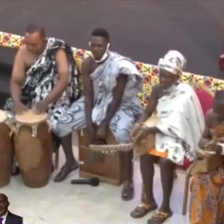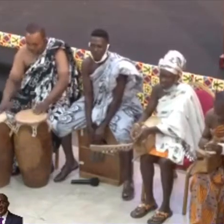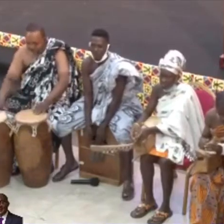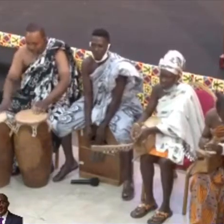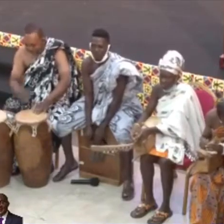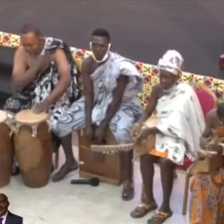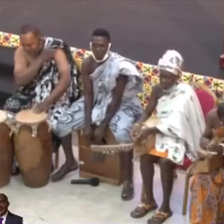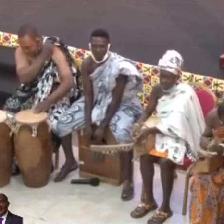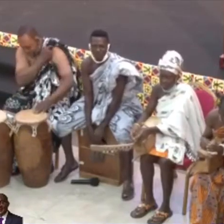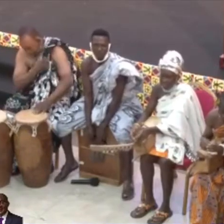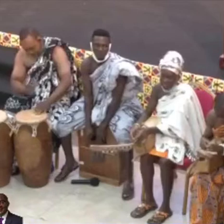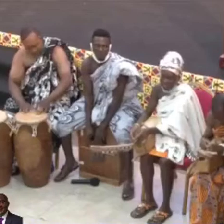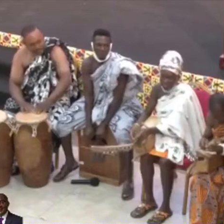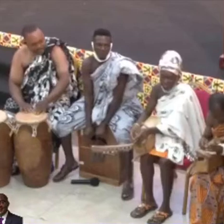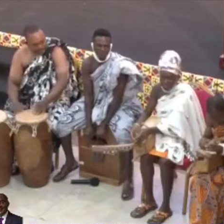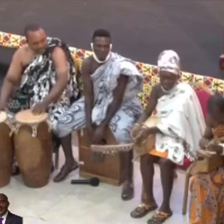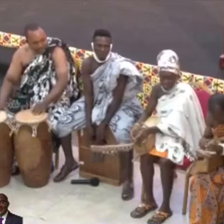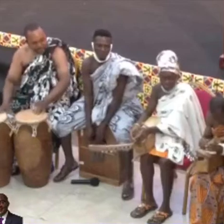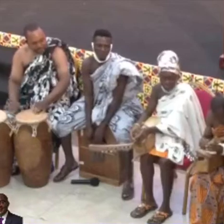I'm in Juma.